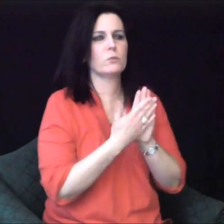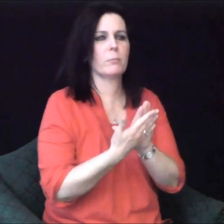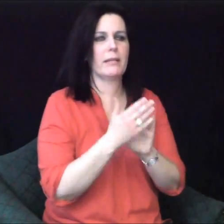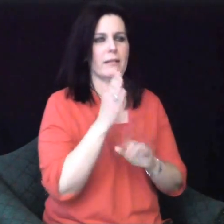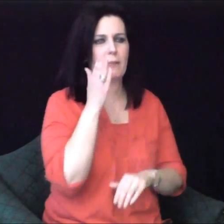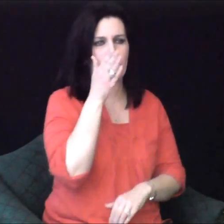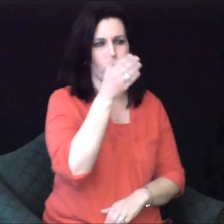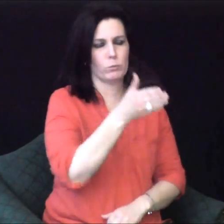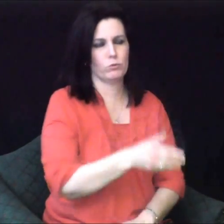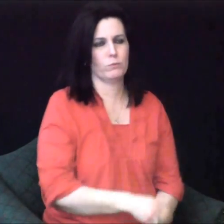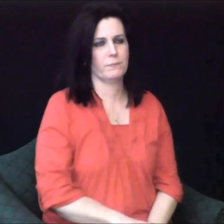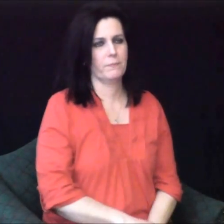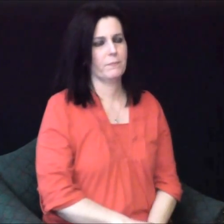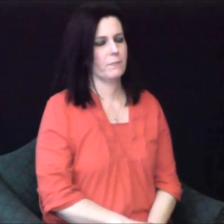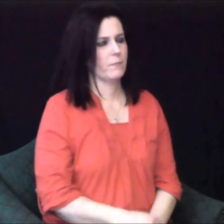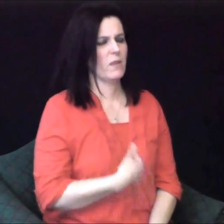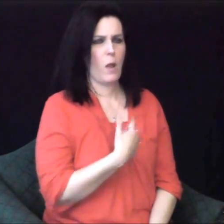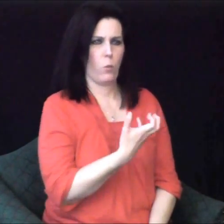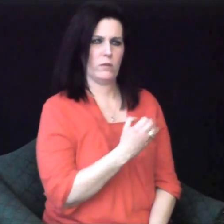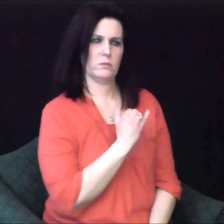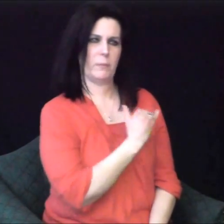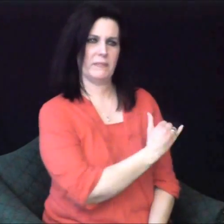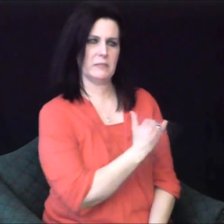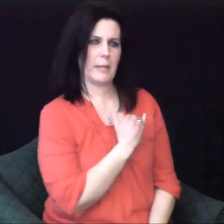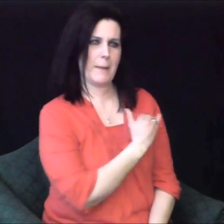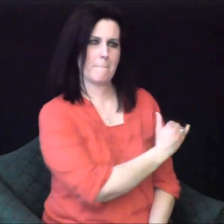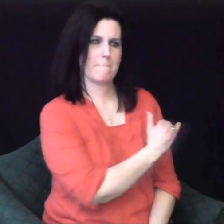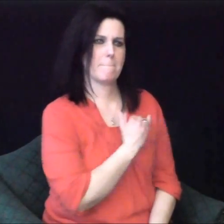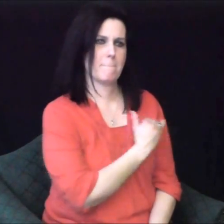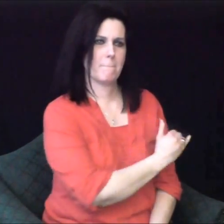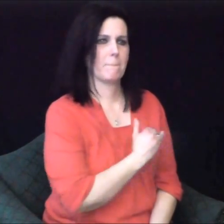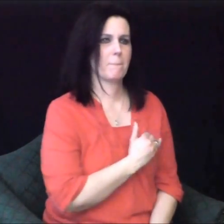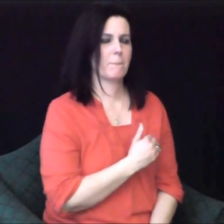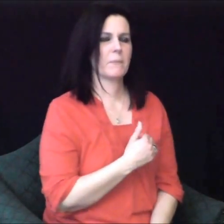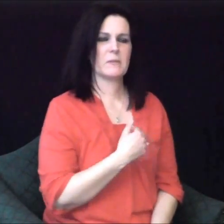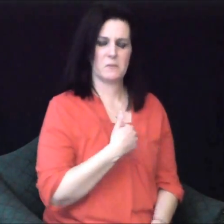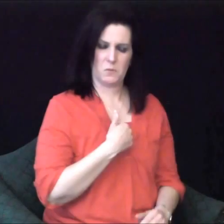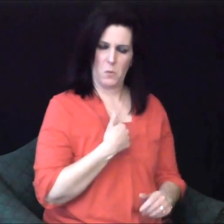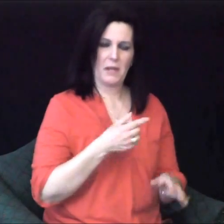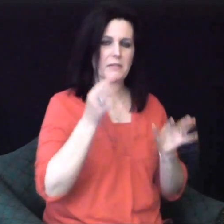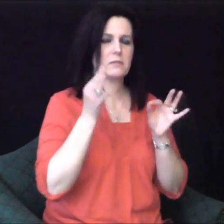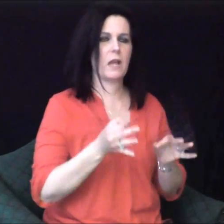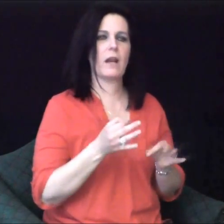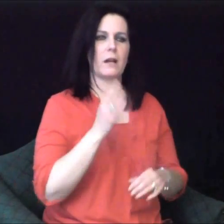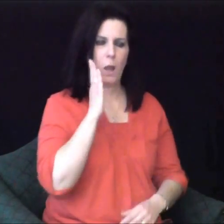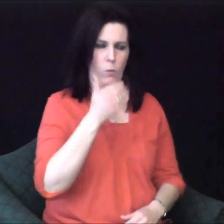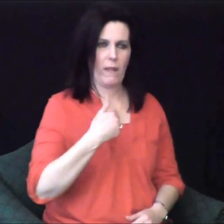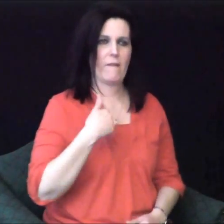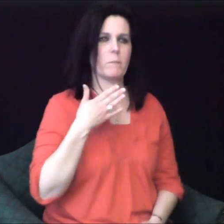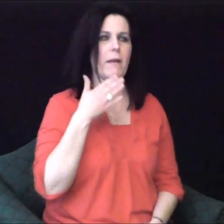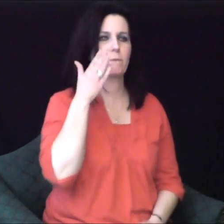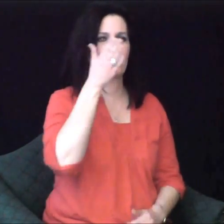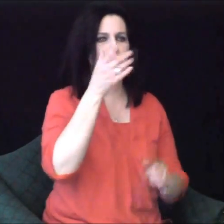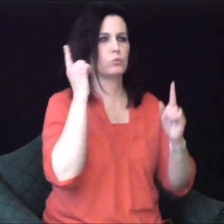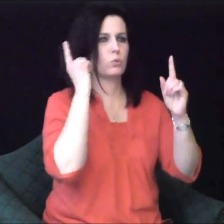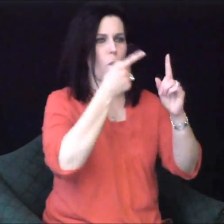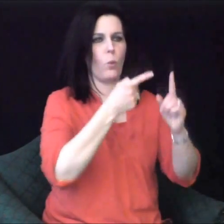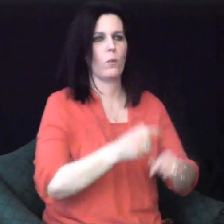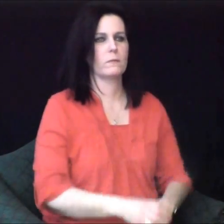they wanted to become in the future. And I wanted to be just like them. I wanted to be the same. So I decided I would have my future